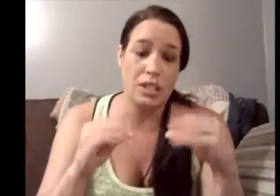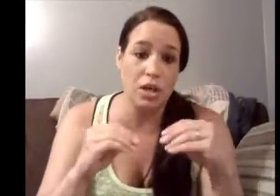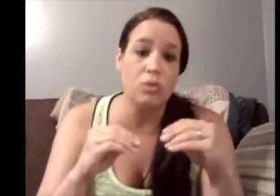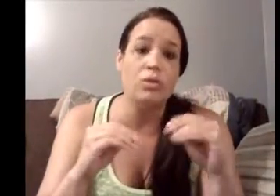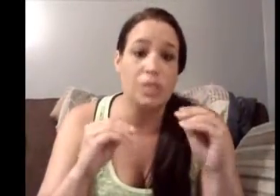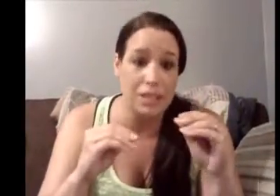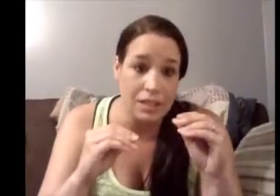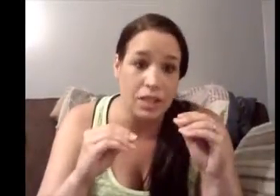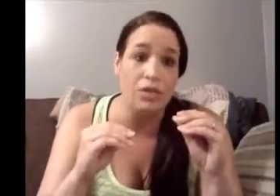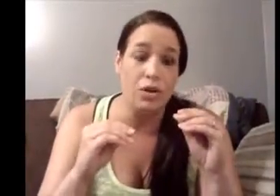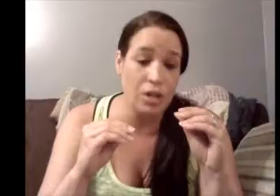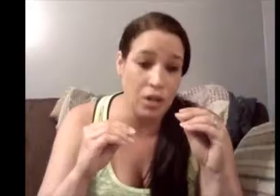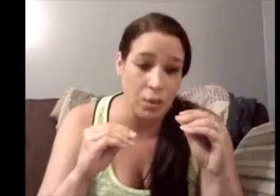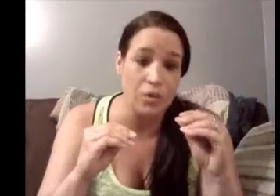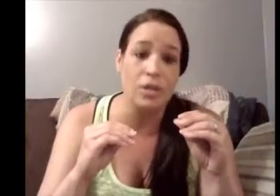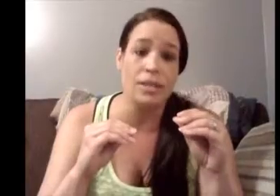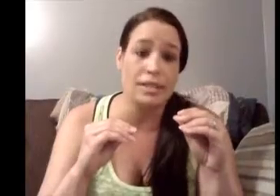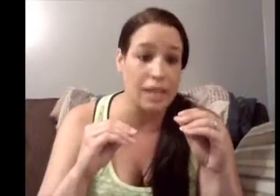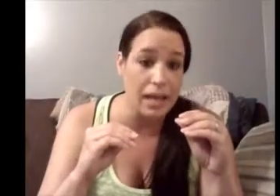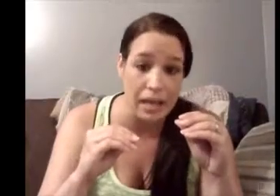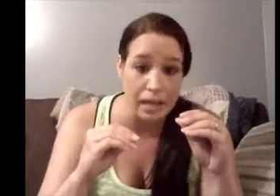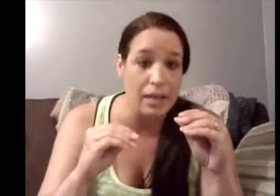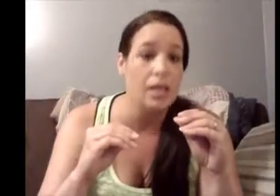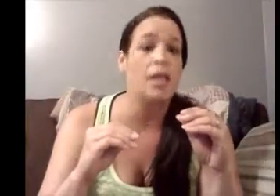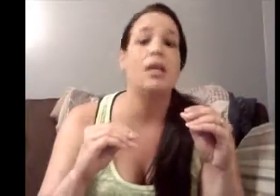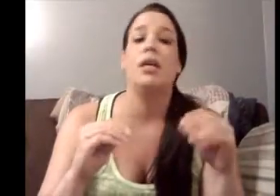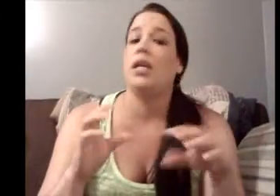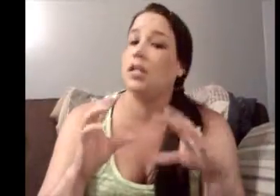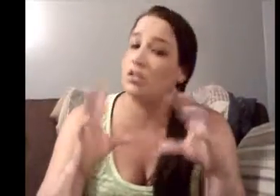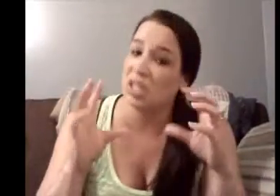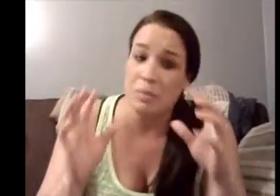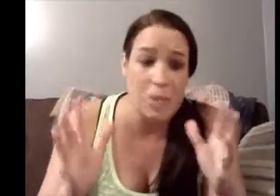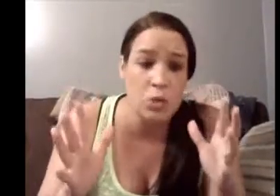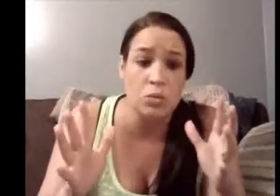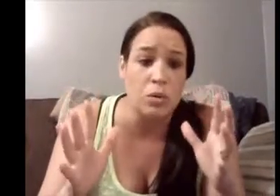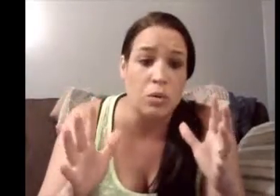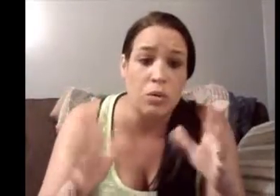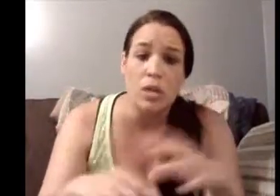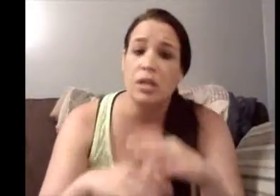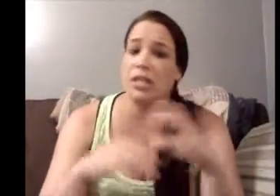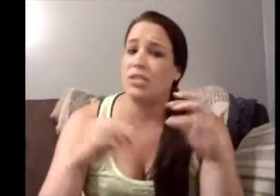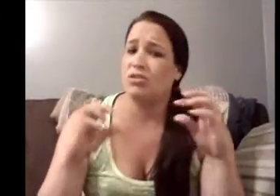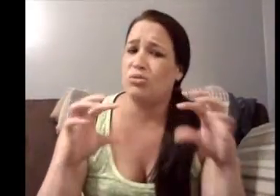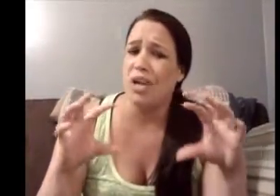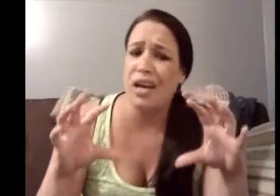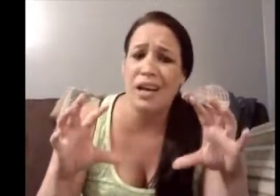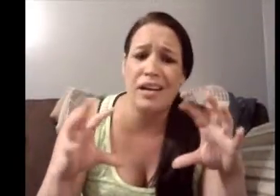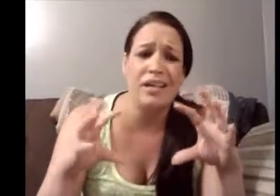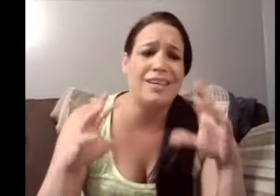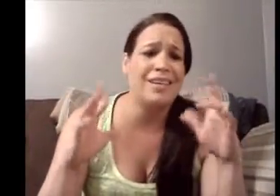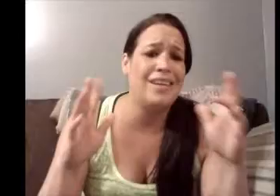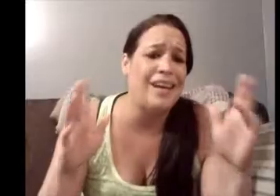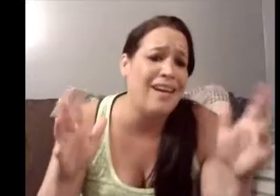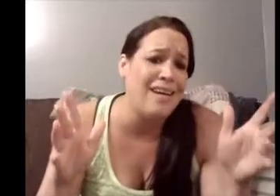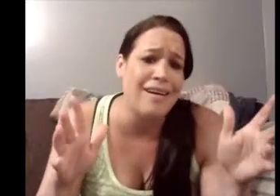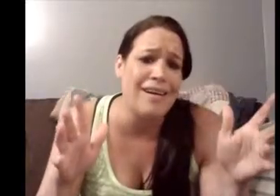slow, you're sitting there and you already know what they're going to say, and you're just miserable because they're dragging it